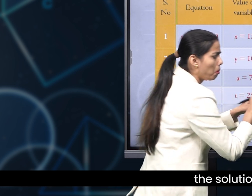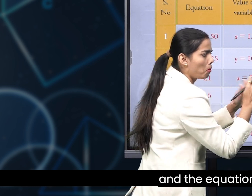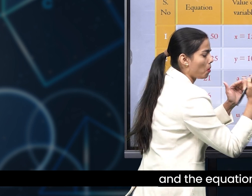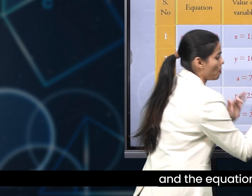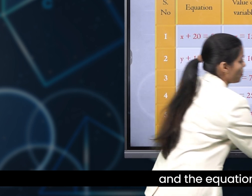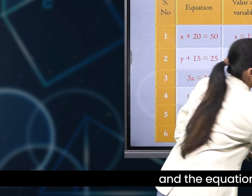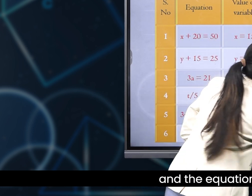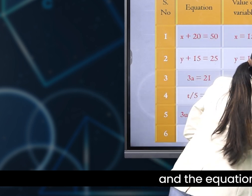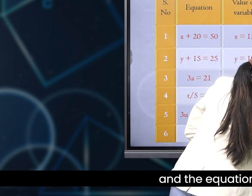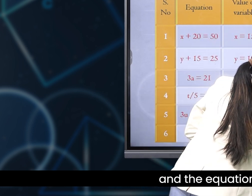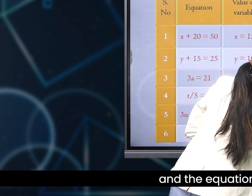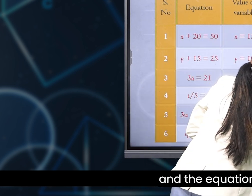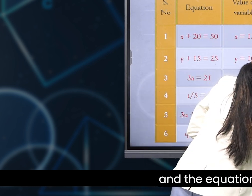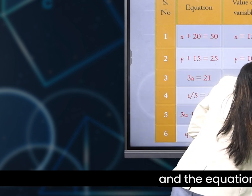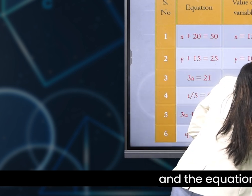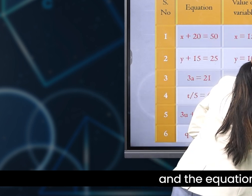and the equation is satisfied.